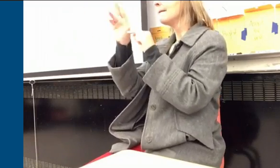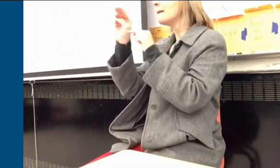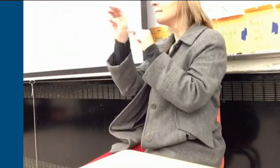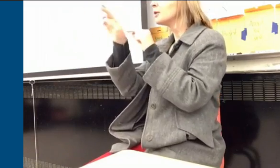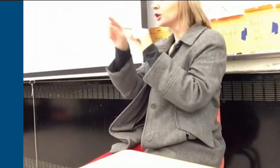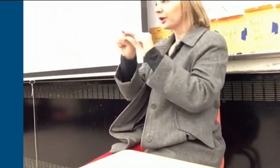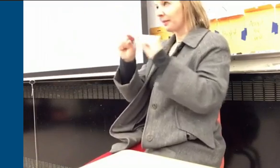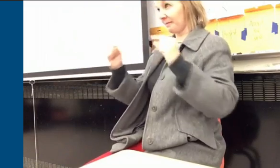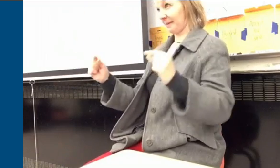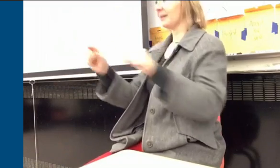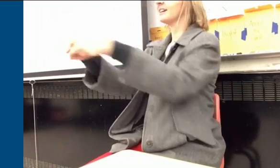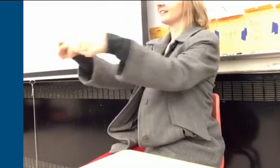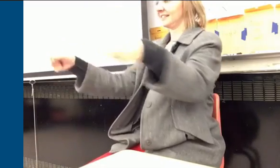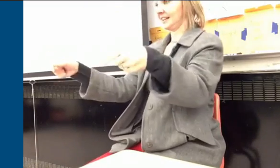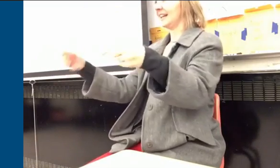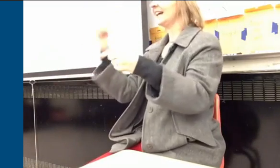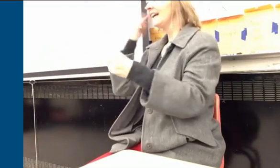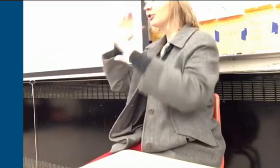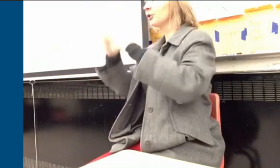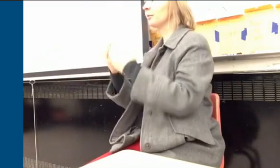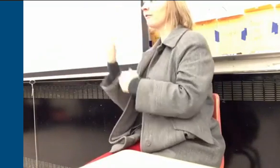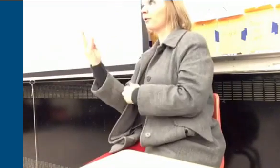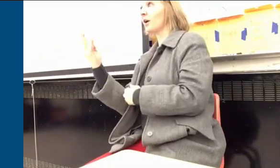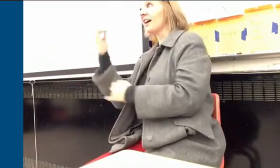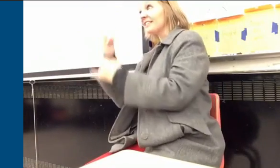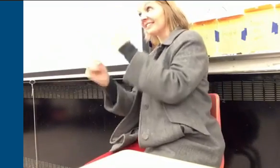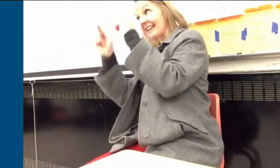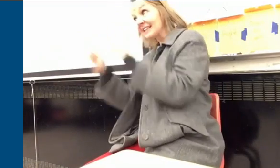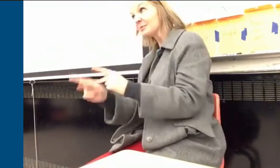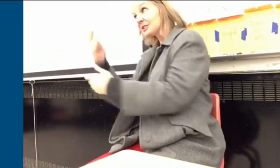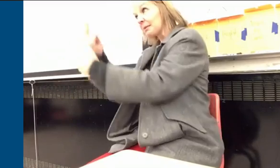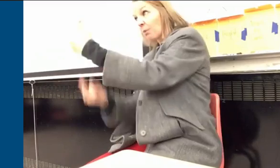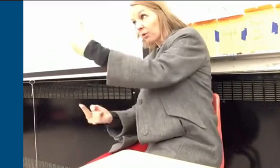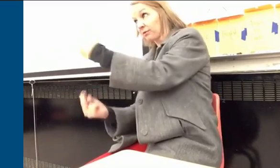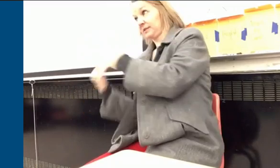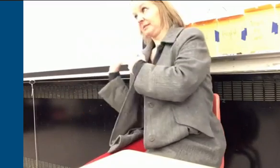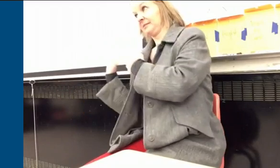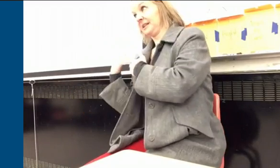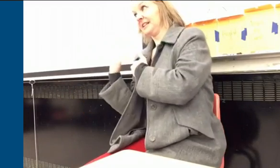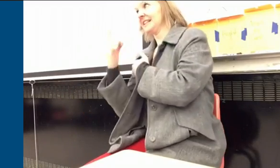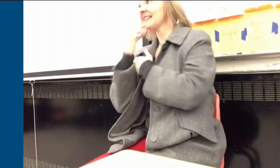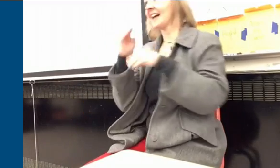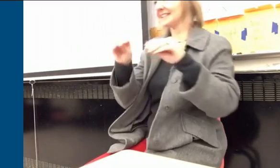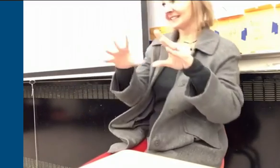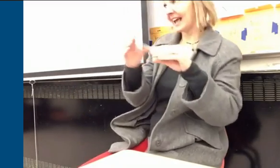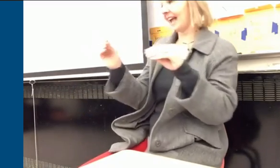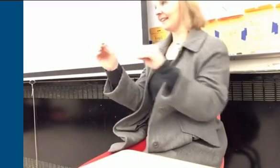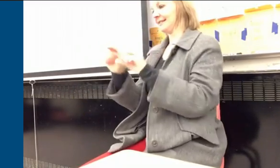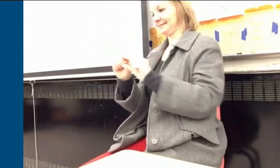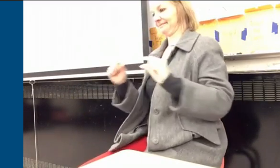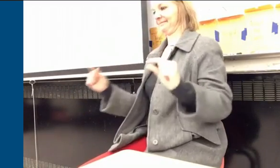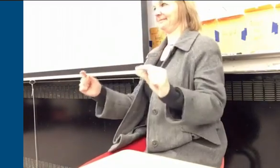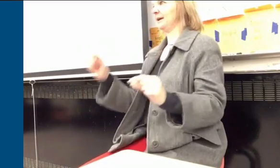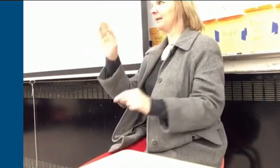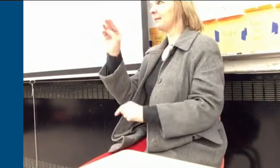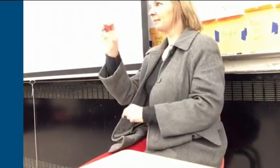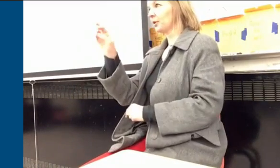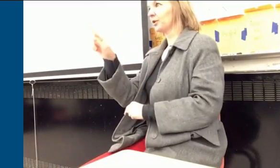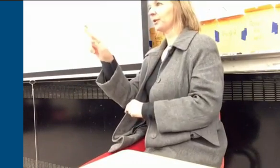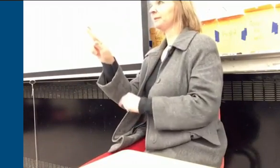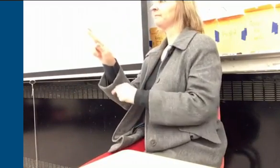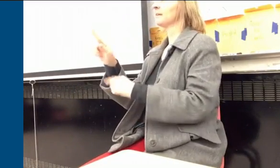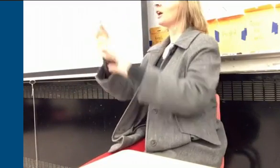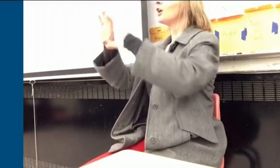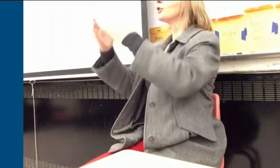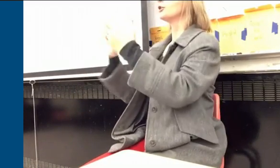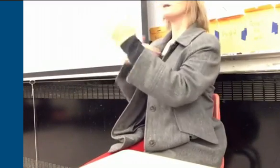are a group of 4, your last person is in charge of both the bumper and the headlights. Now, the group that has the